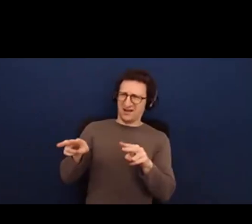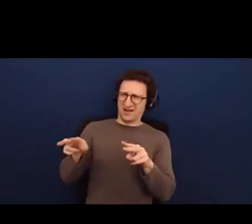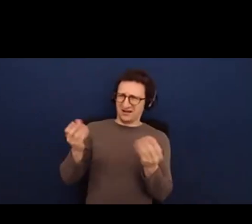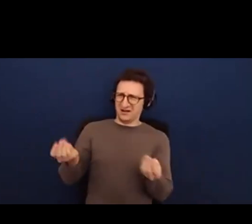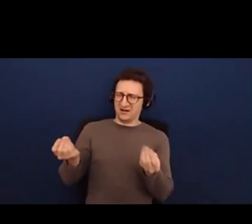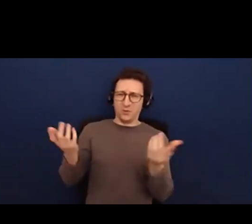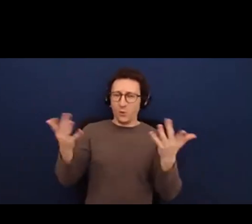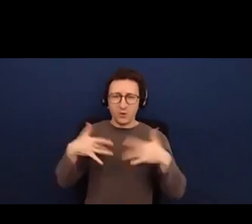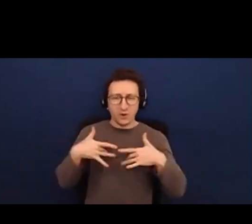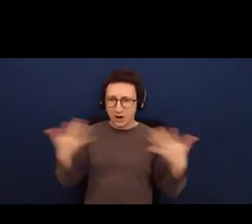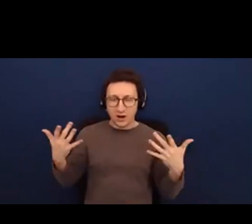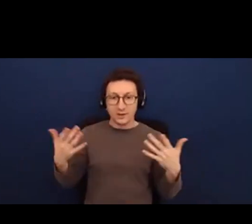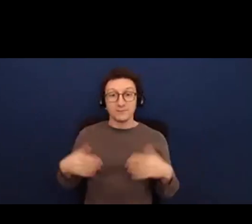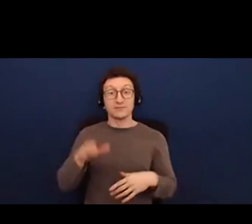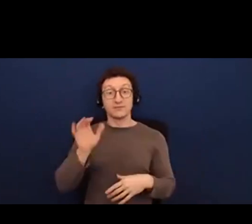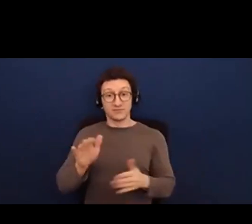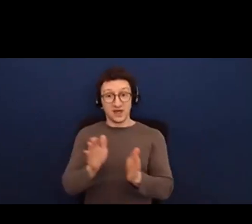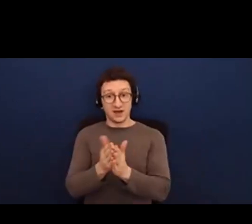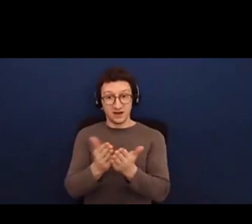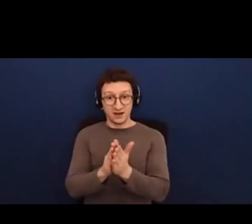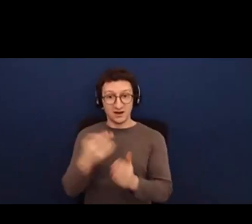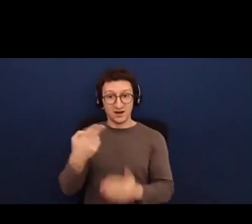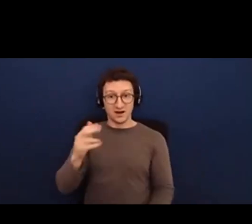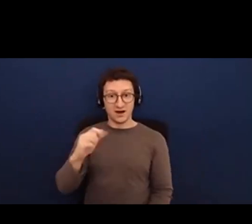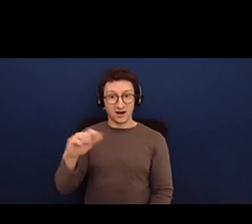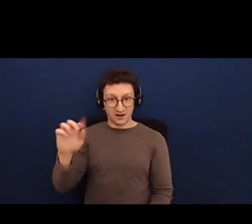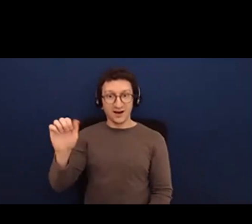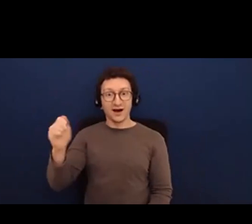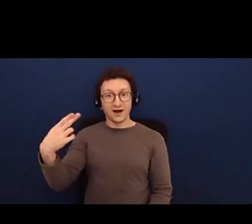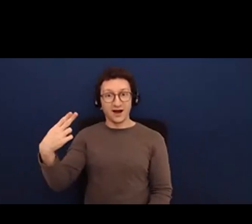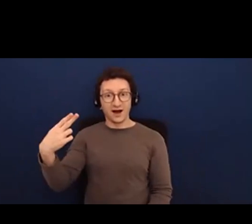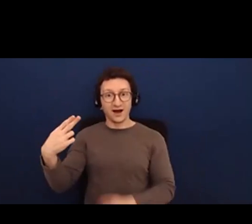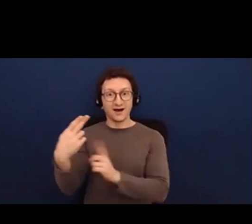the Haggadah itself is mentioned in the